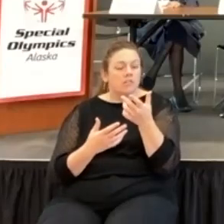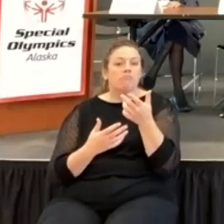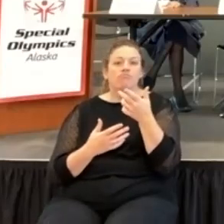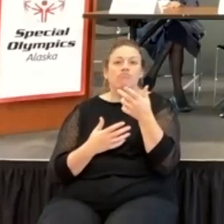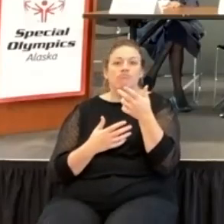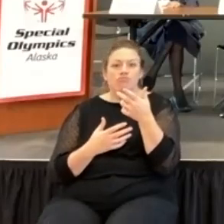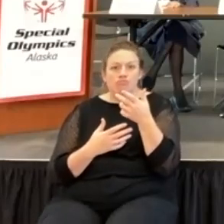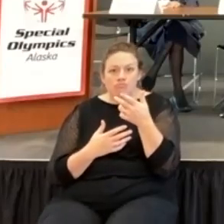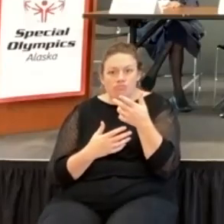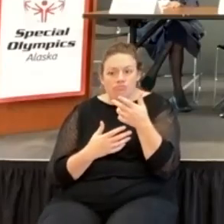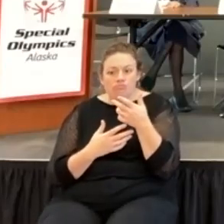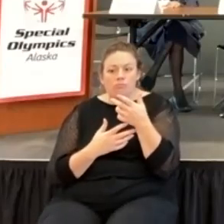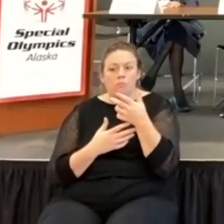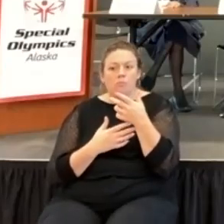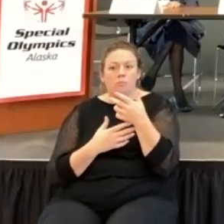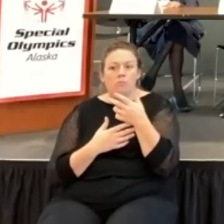through